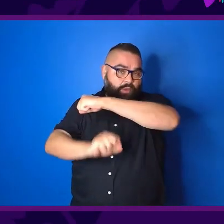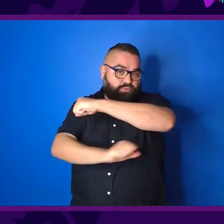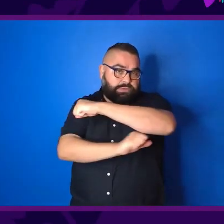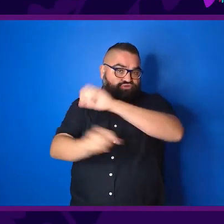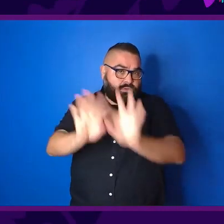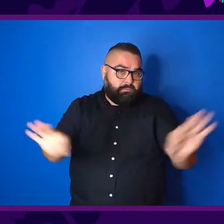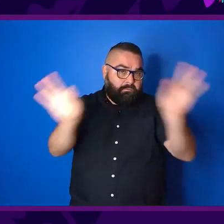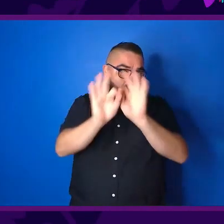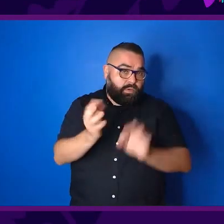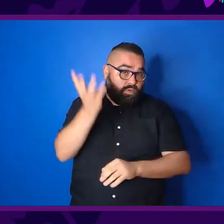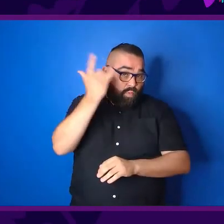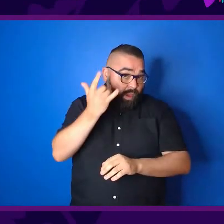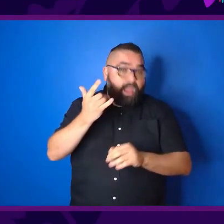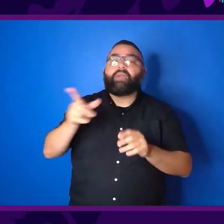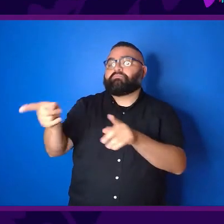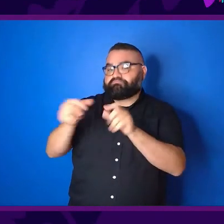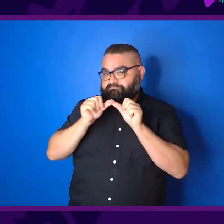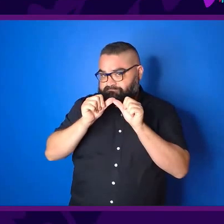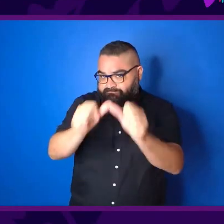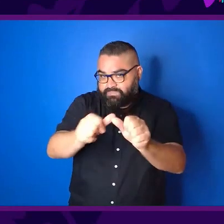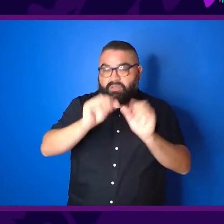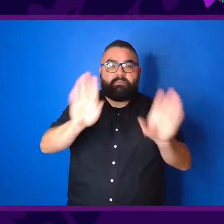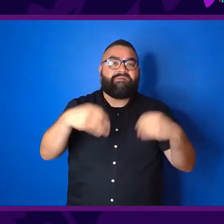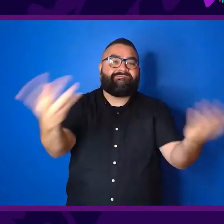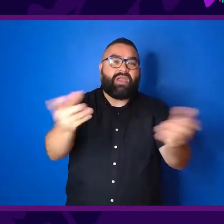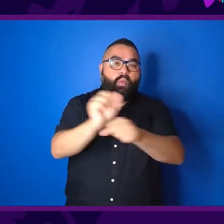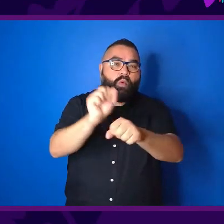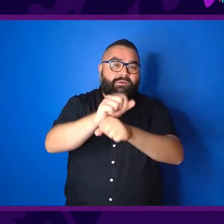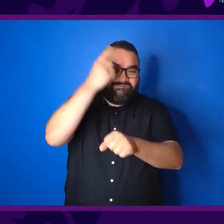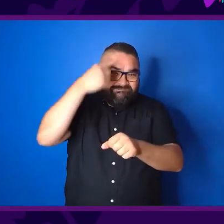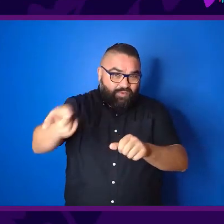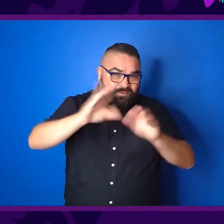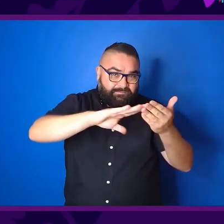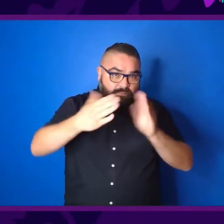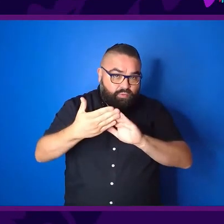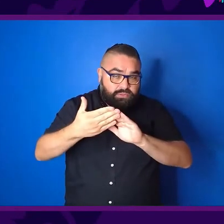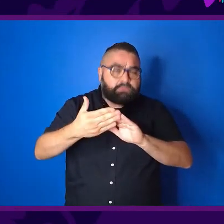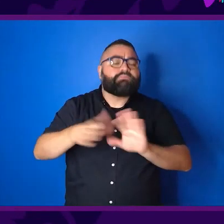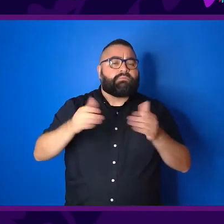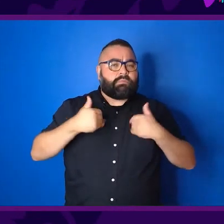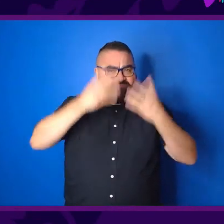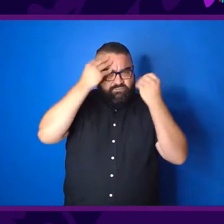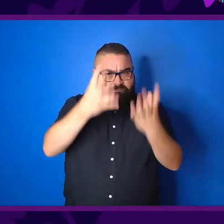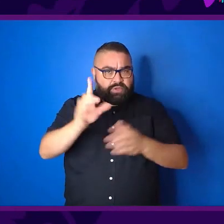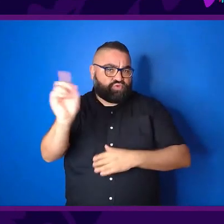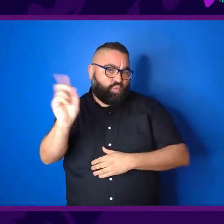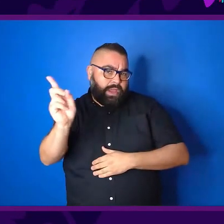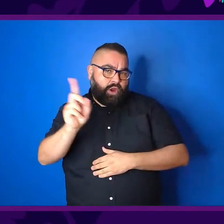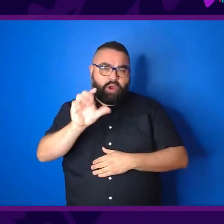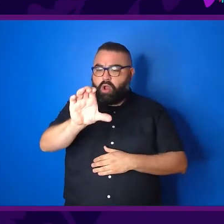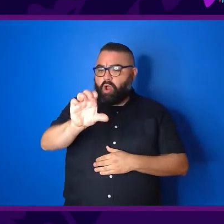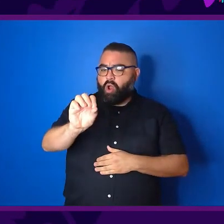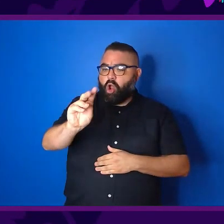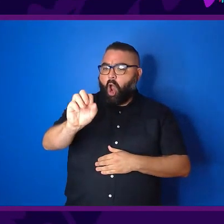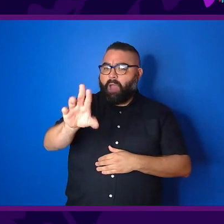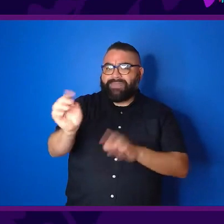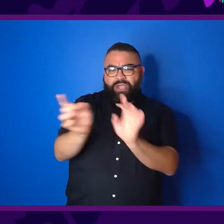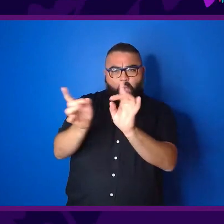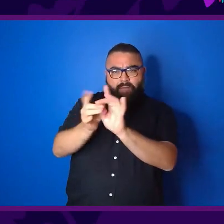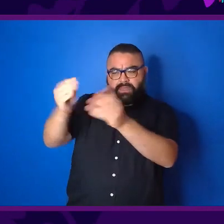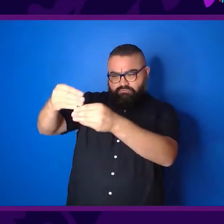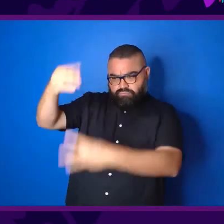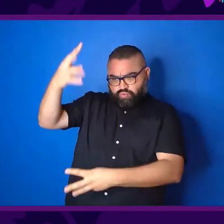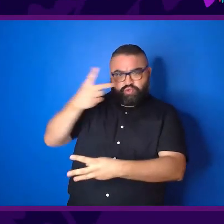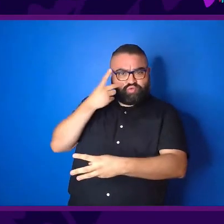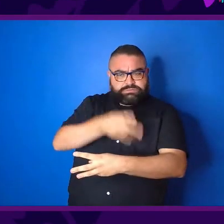to the community. You can have, there's information in the comments section on whatever platform you're using, or you can